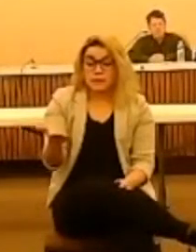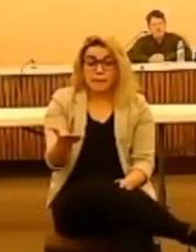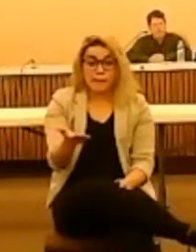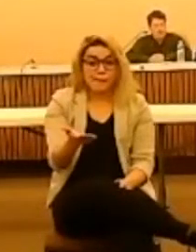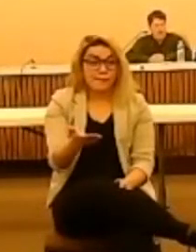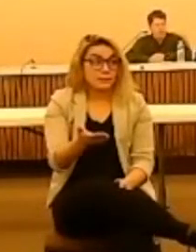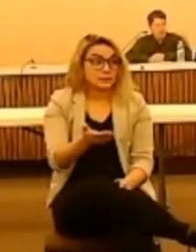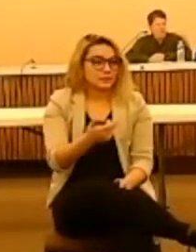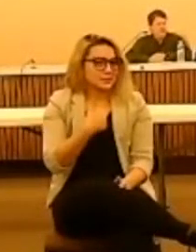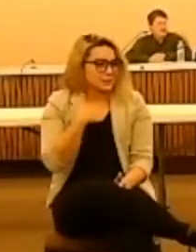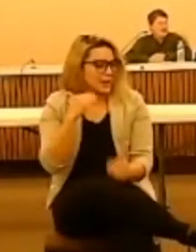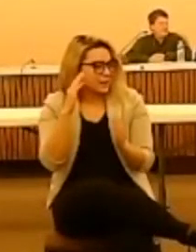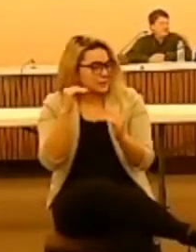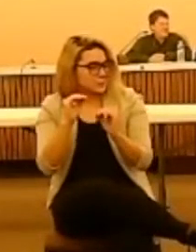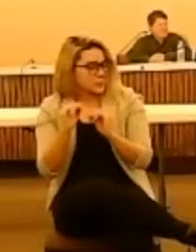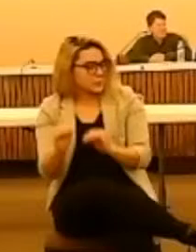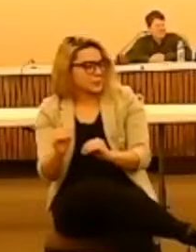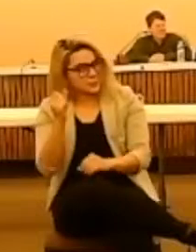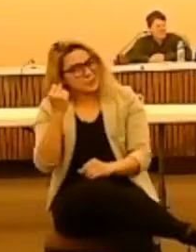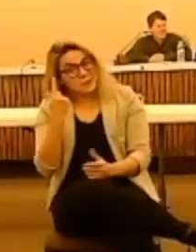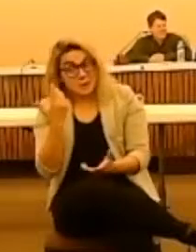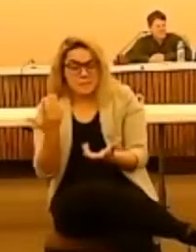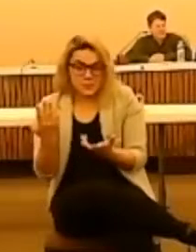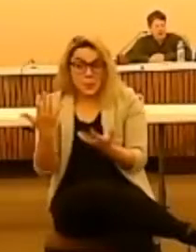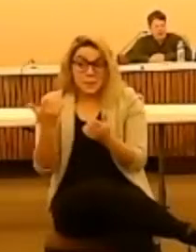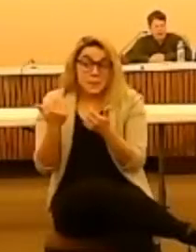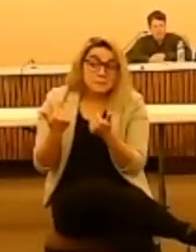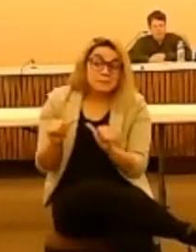Don't expect a whole lot, but just in case.